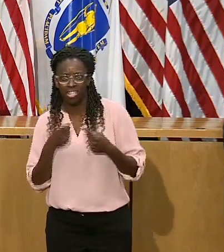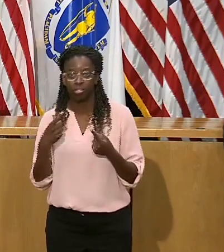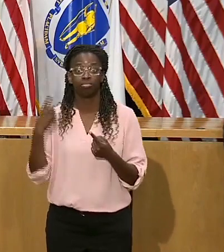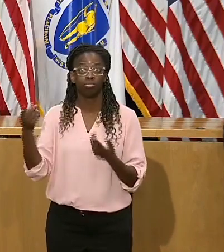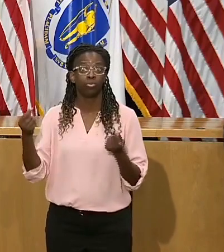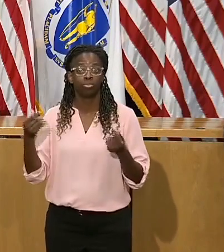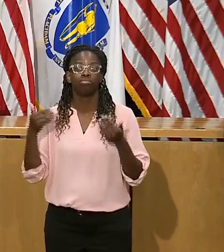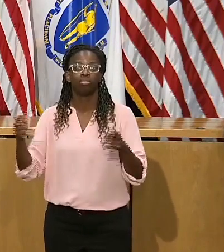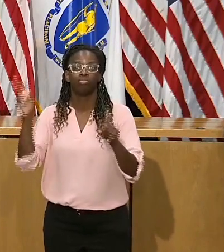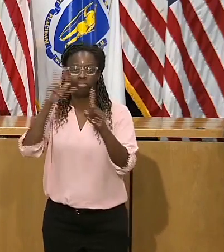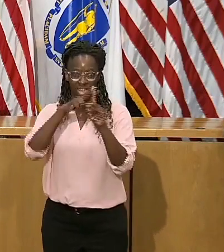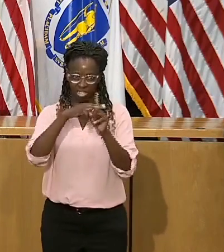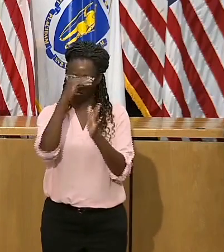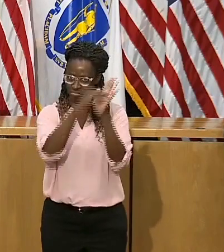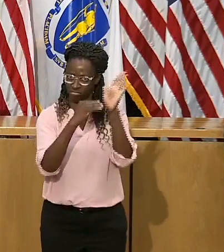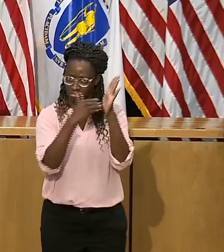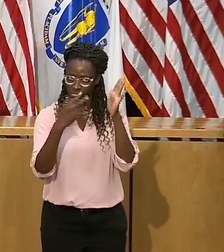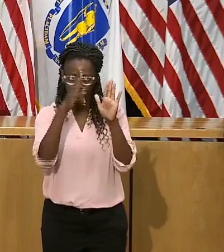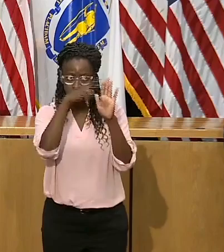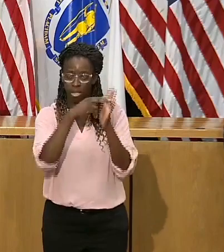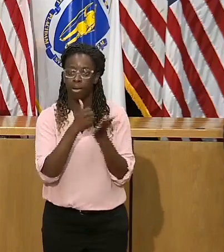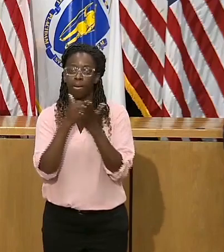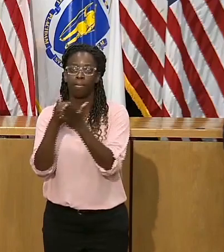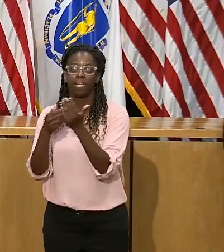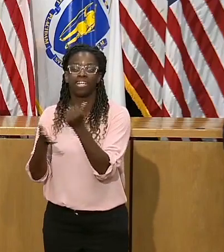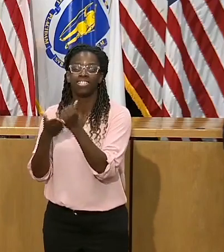now, at the MGCC website,